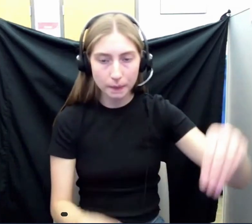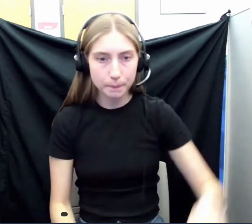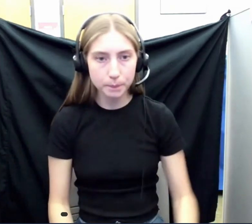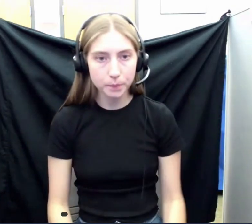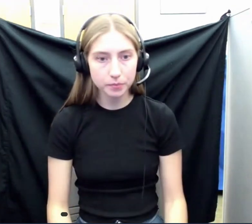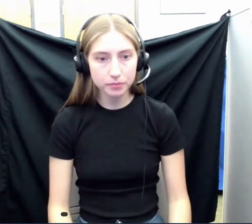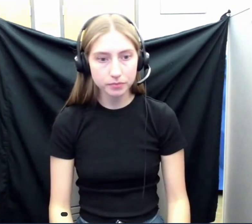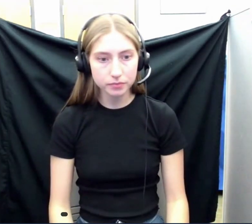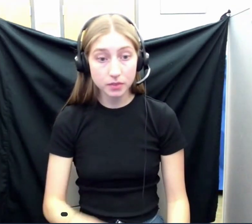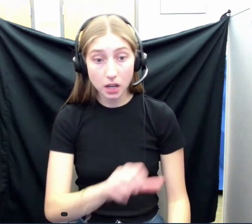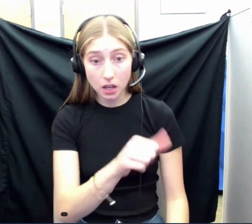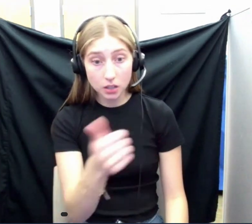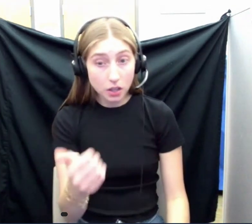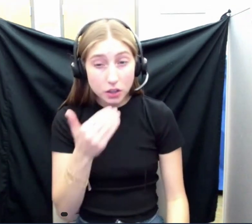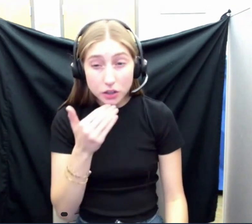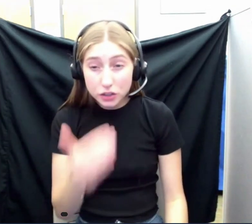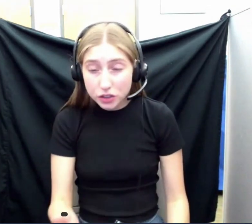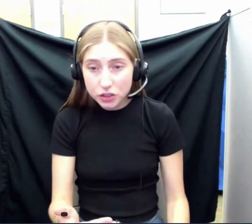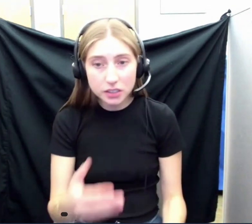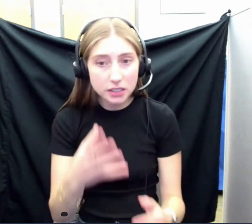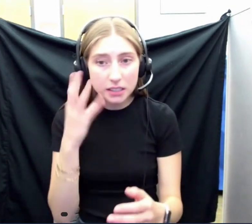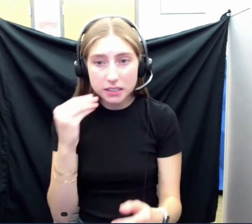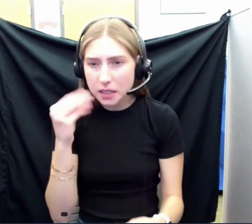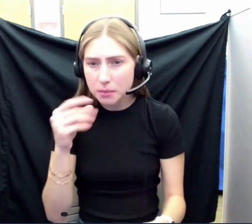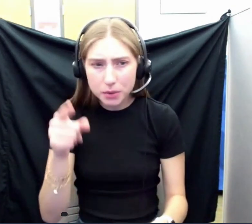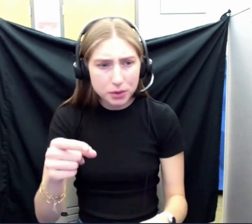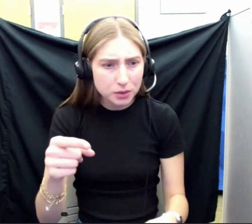really good example you've all experienced.